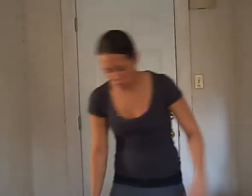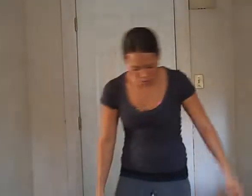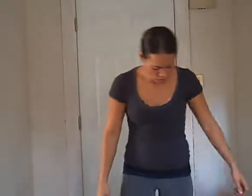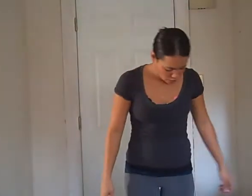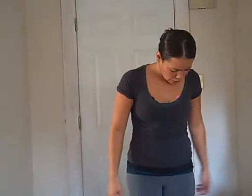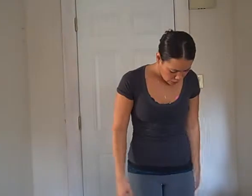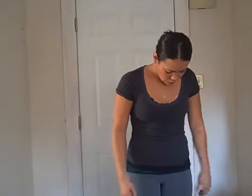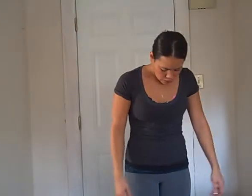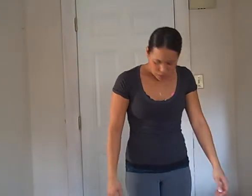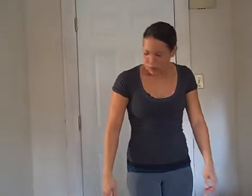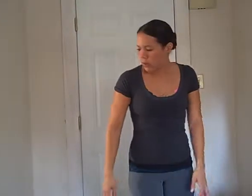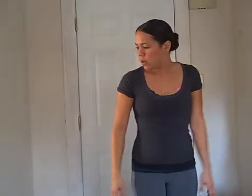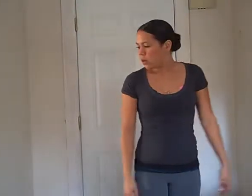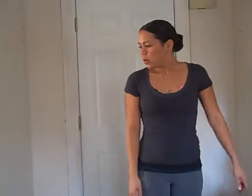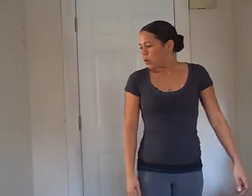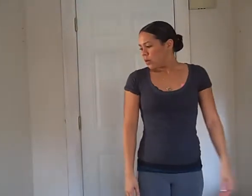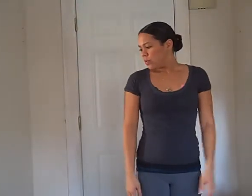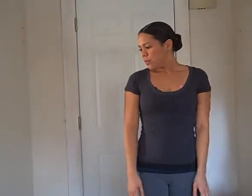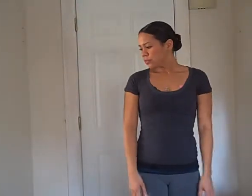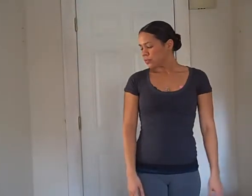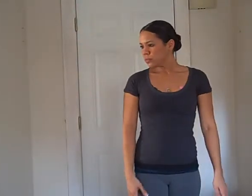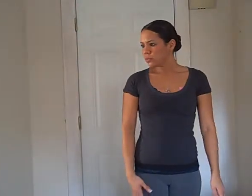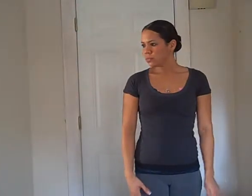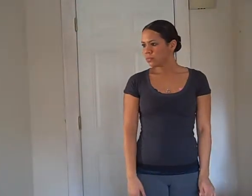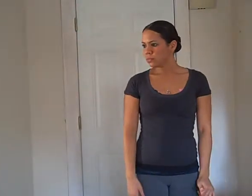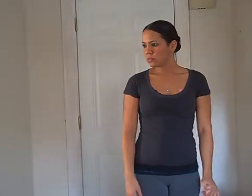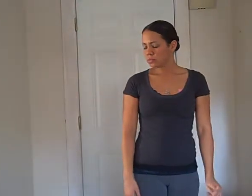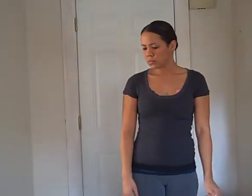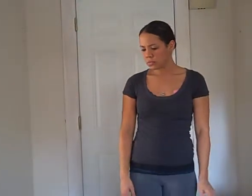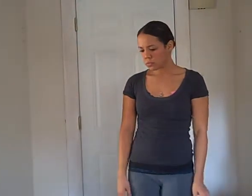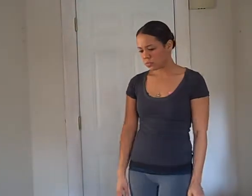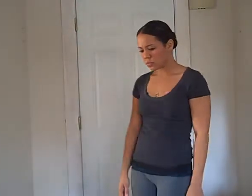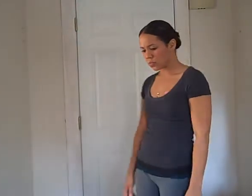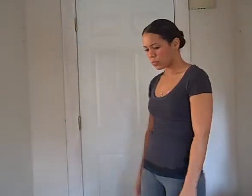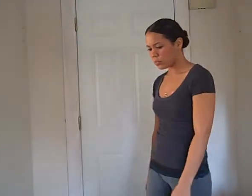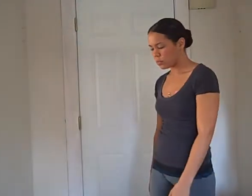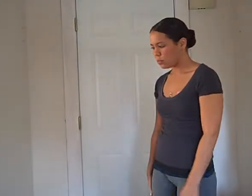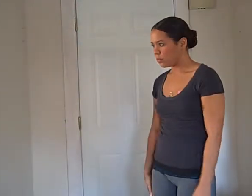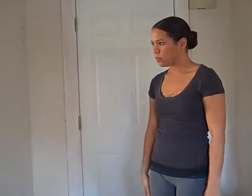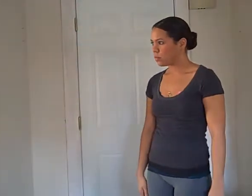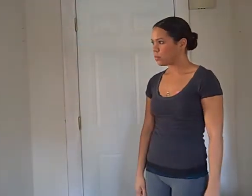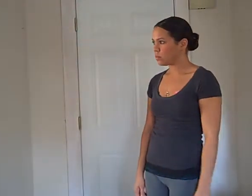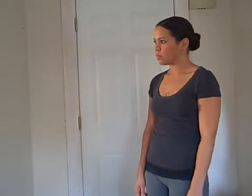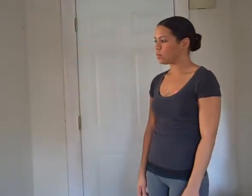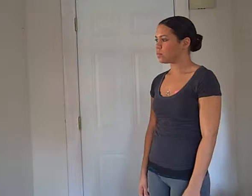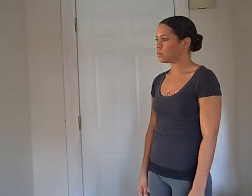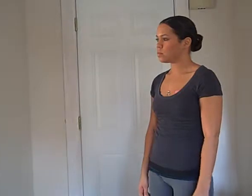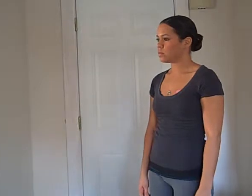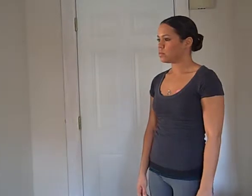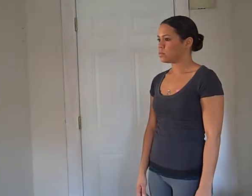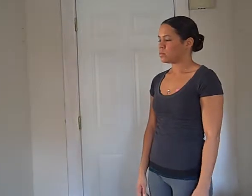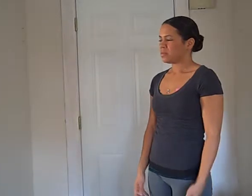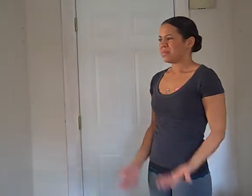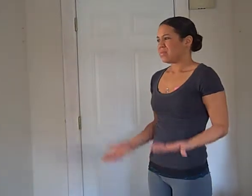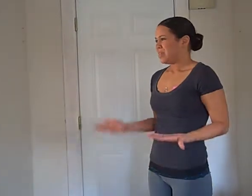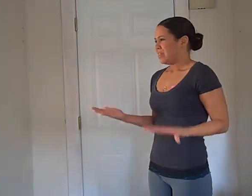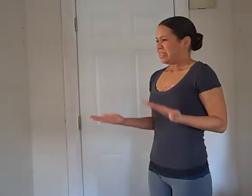won't take long, said Harry, slightly disappointed by this less than warm welcome. Oh, all right